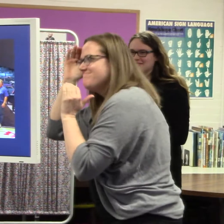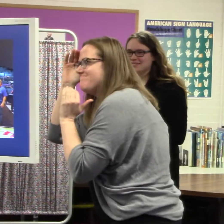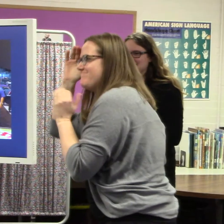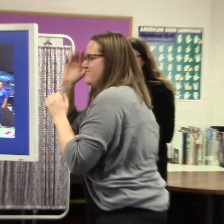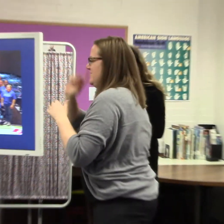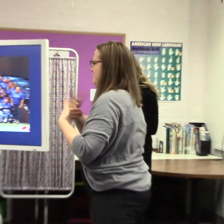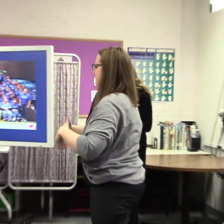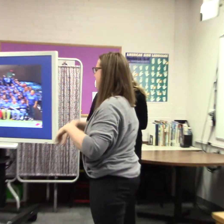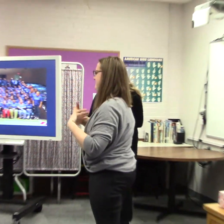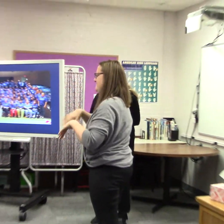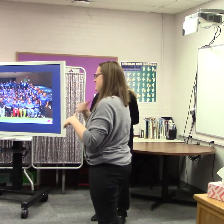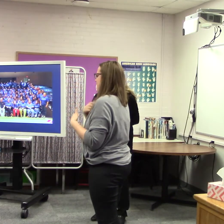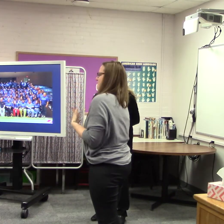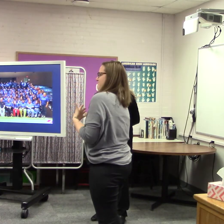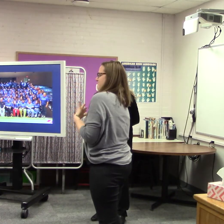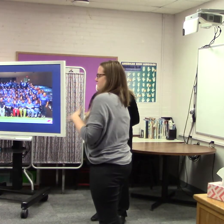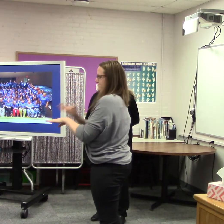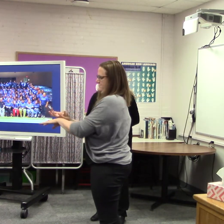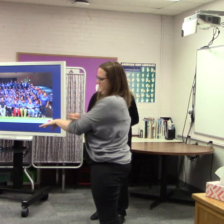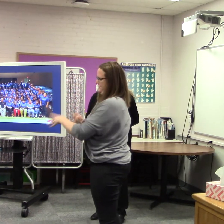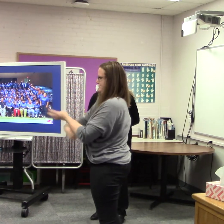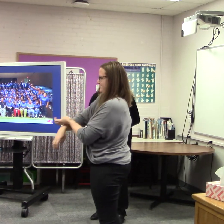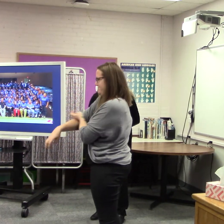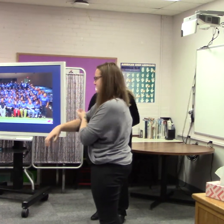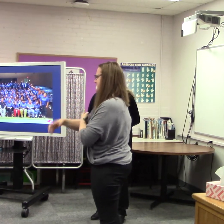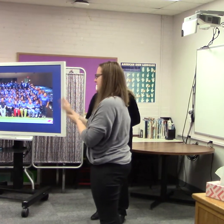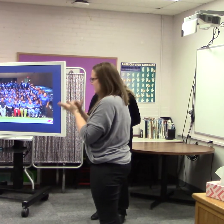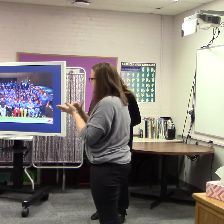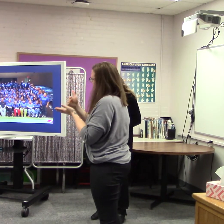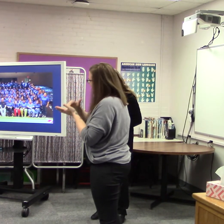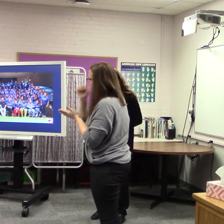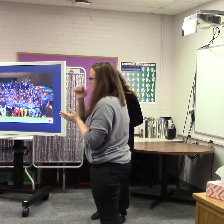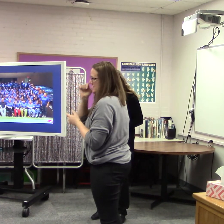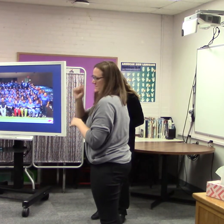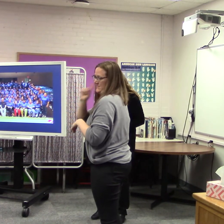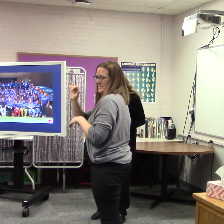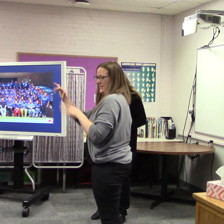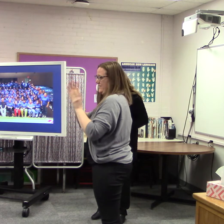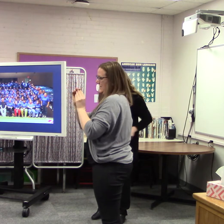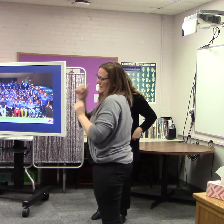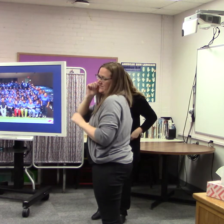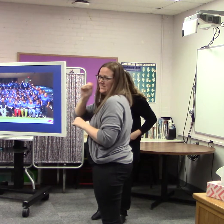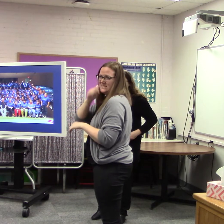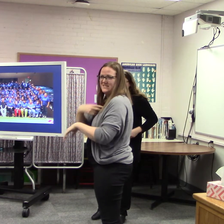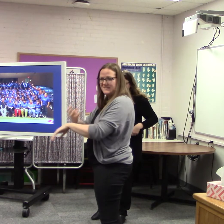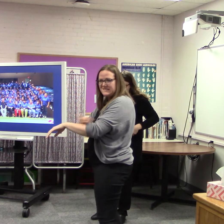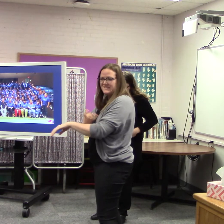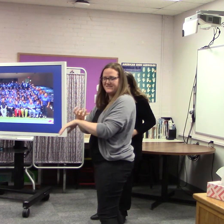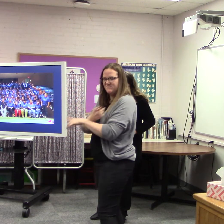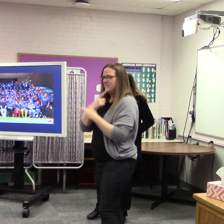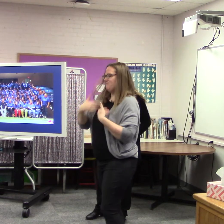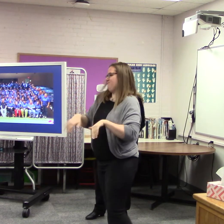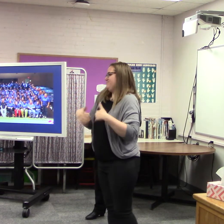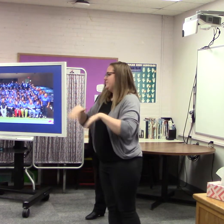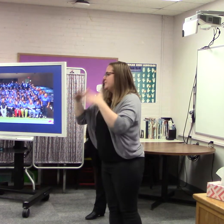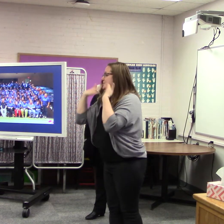Thank you so much. Thank you for paying attention and listening. I really appreciate it. Goosebumps for sure. And I'm really hoping, that we can do